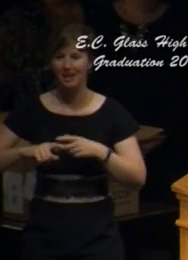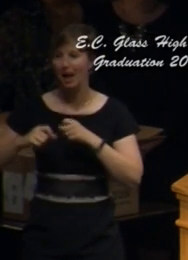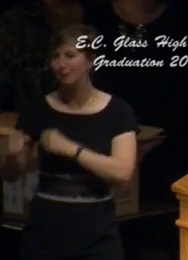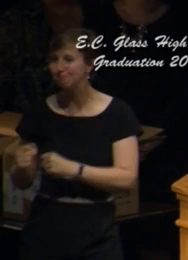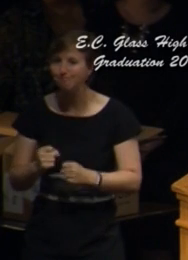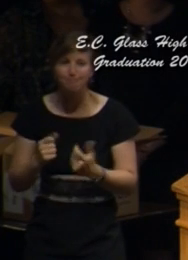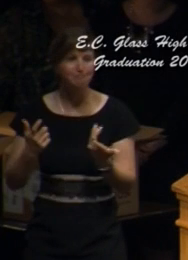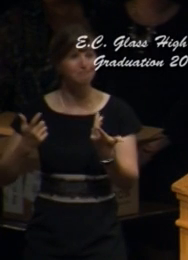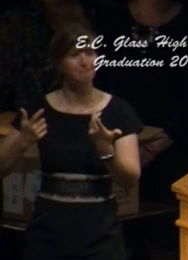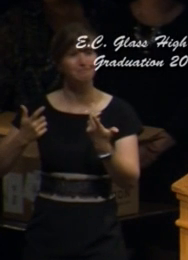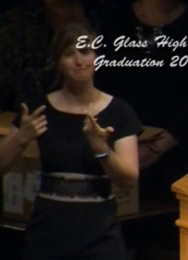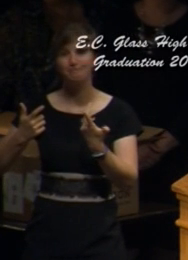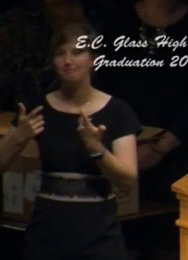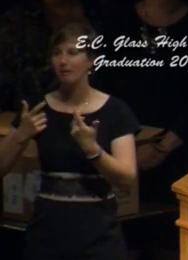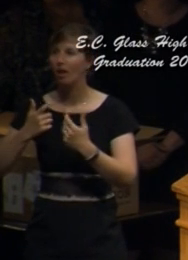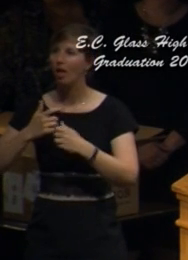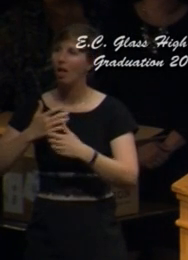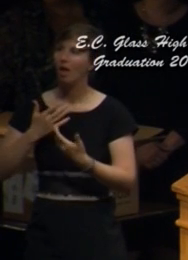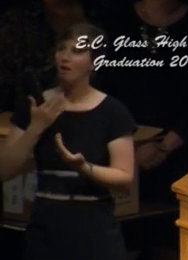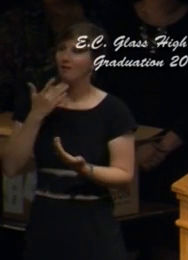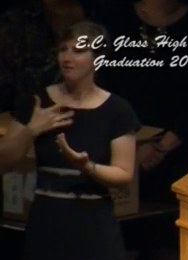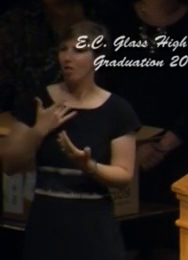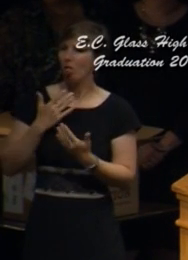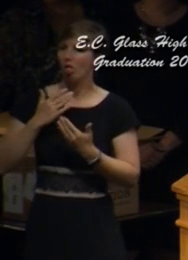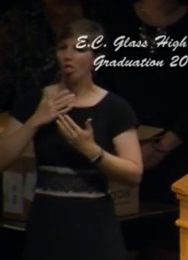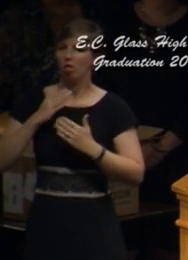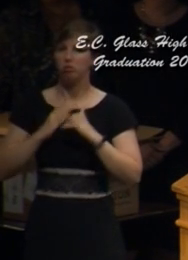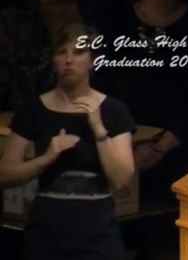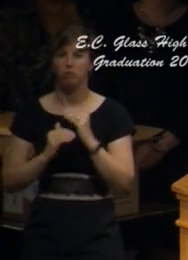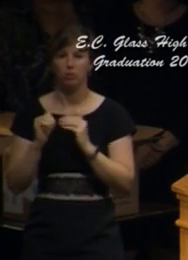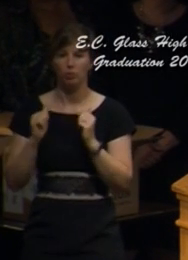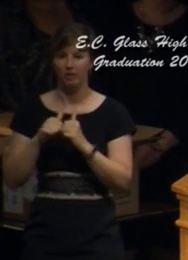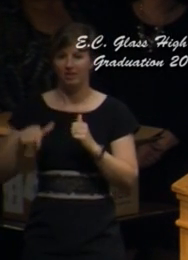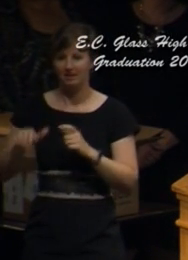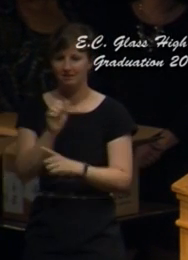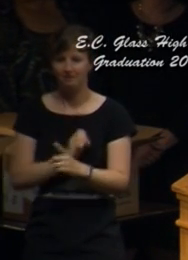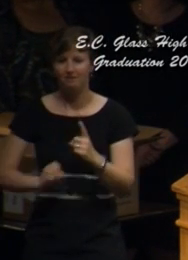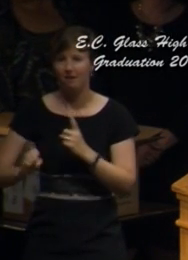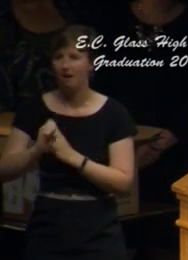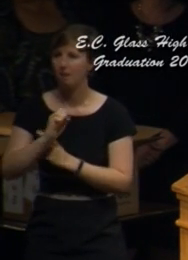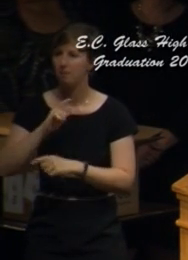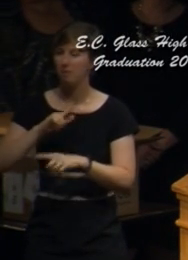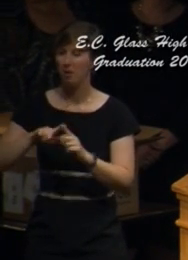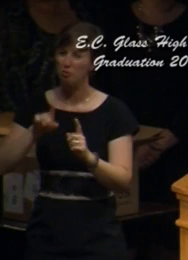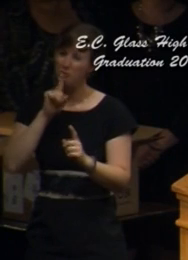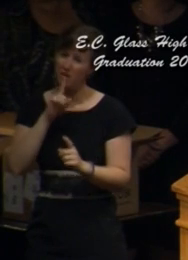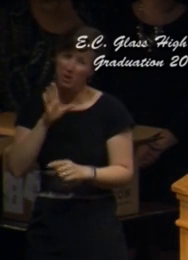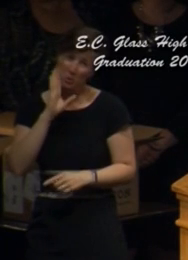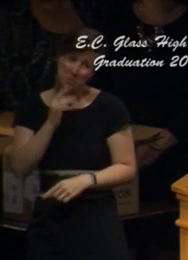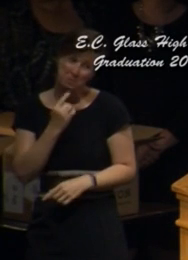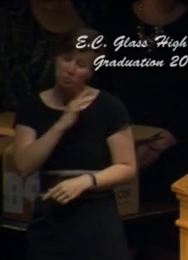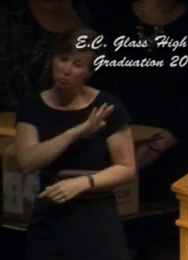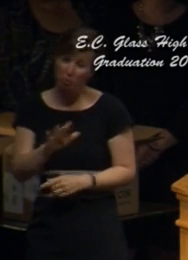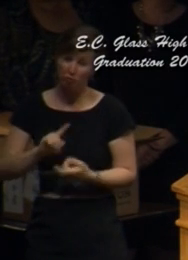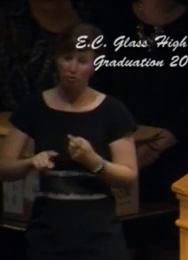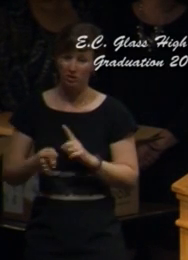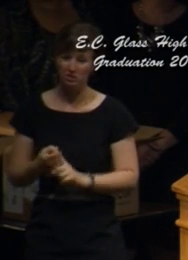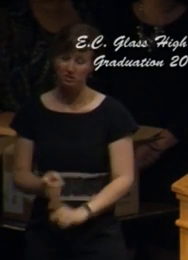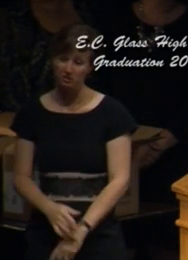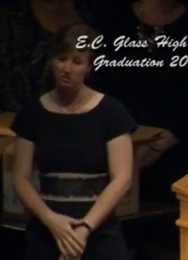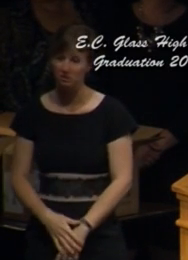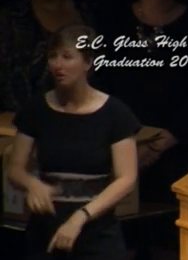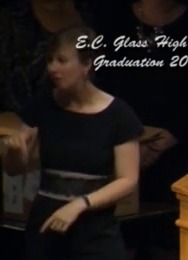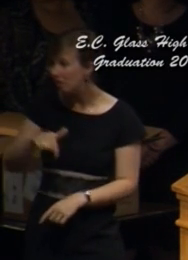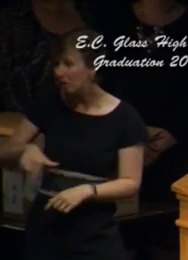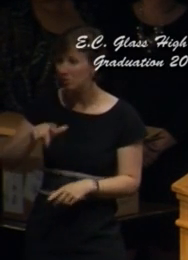rallies, the relative security of a closed environment. But most of all, you'll miss your friends.